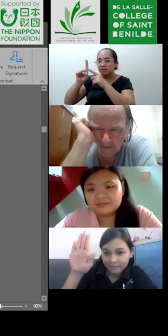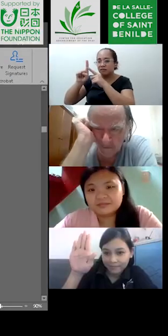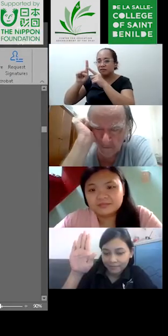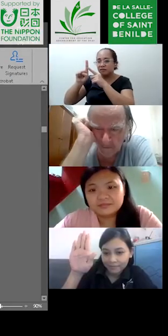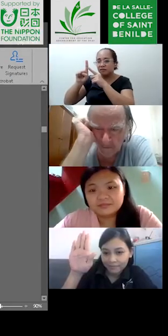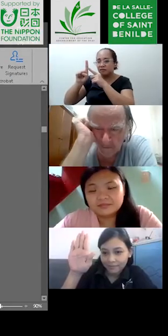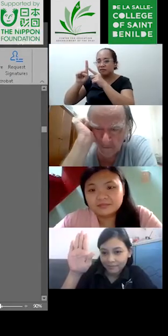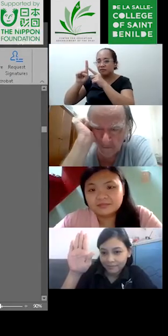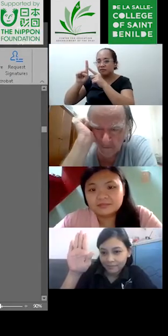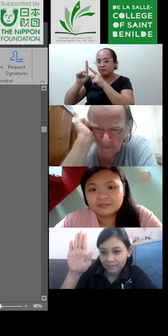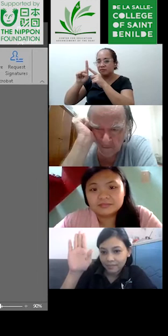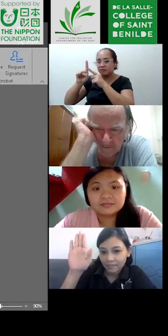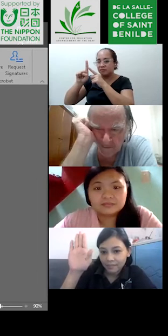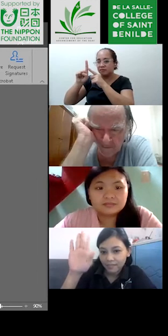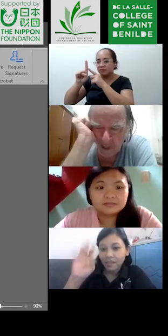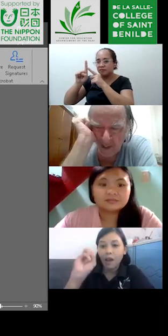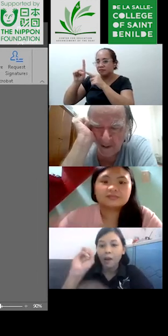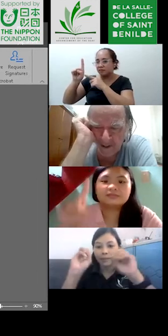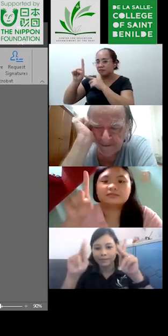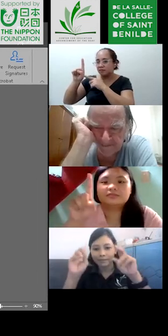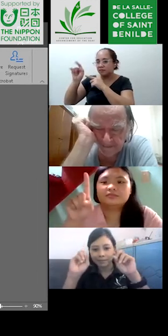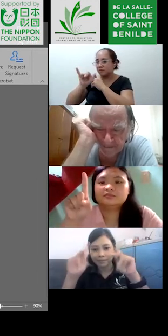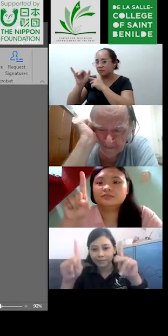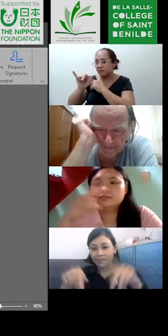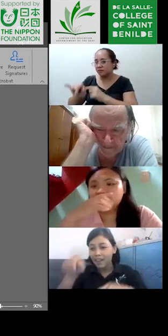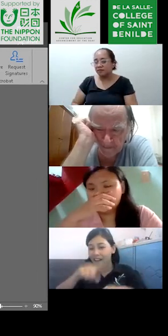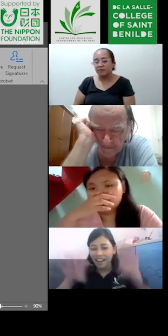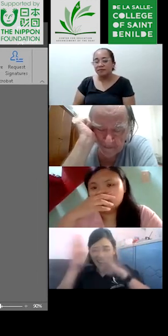Yami has her hand up. Yes, Yami?